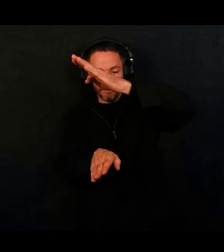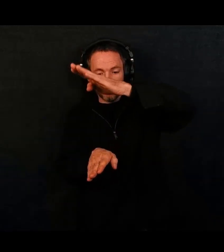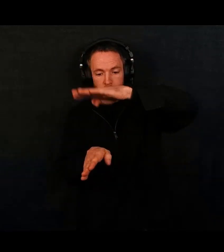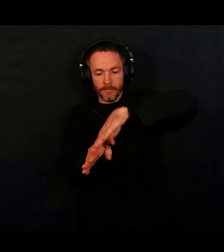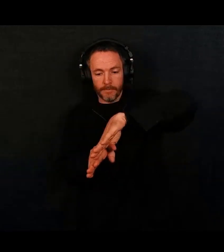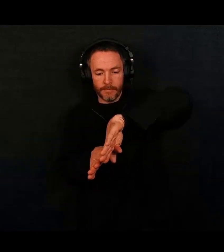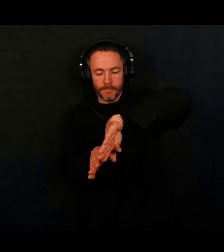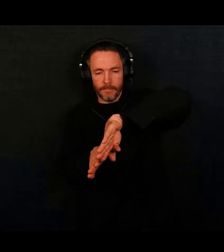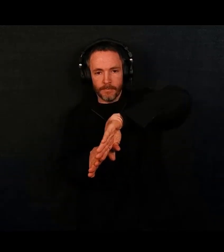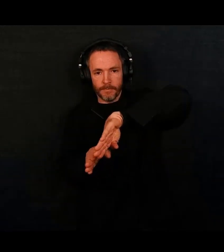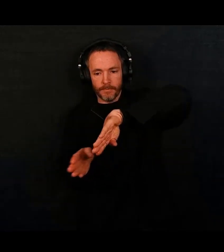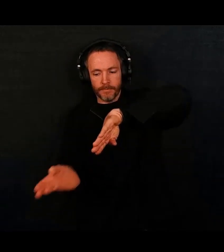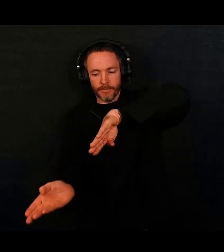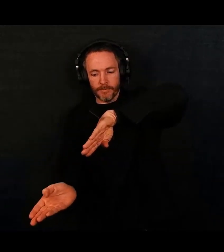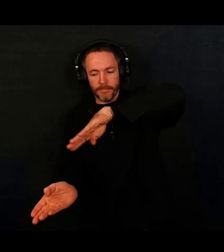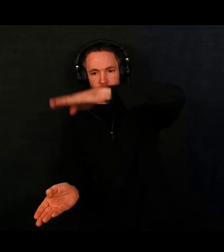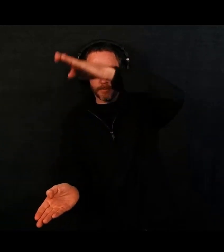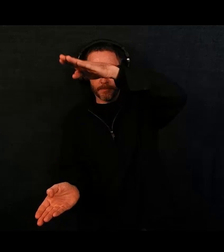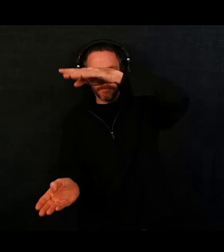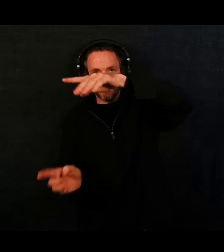curtain around it.